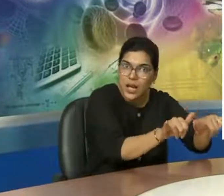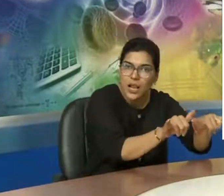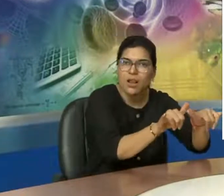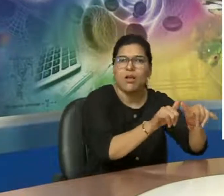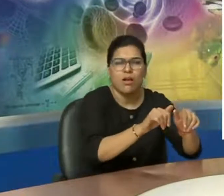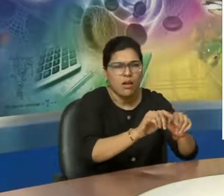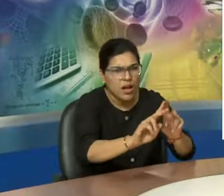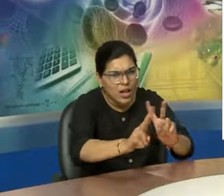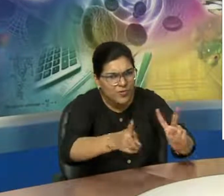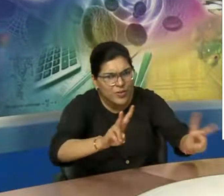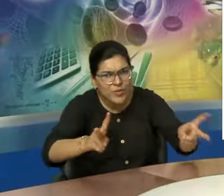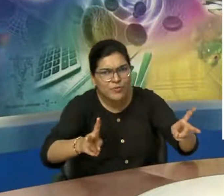in that common habitat.